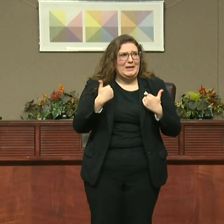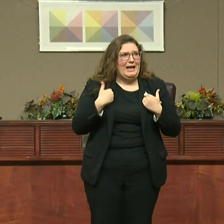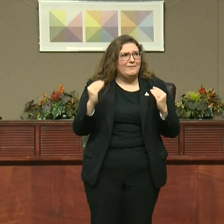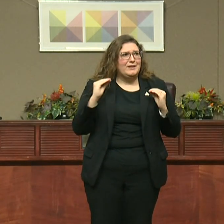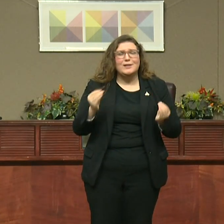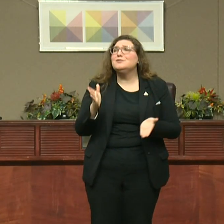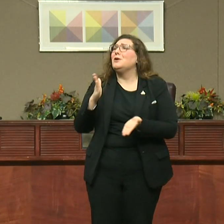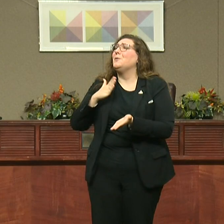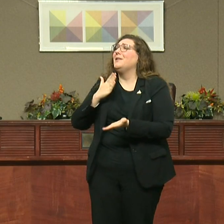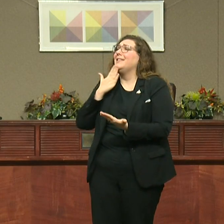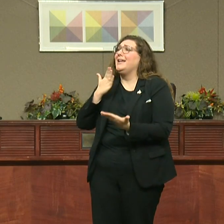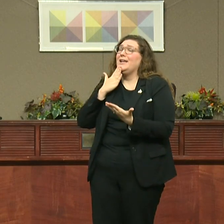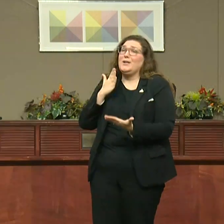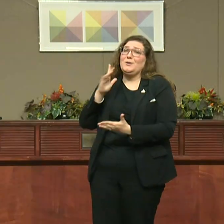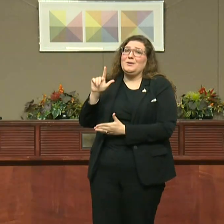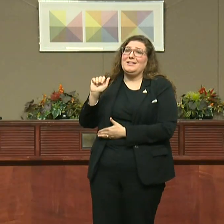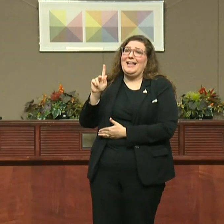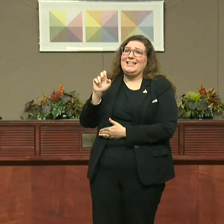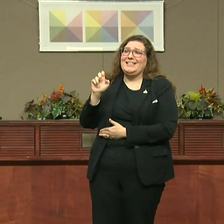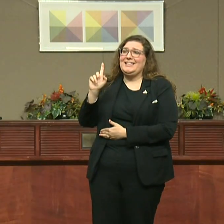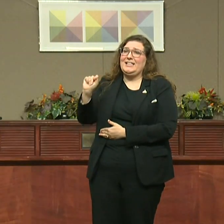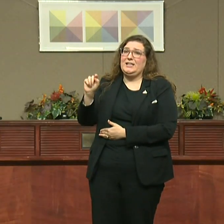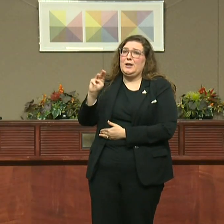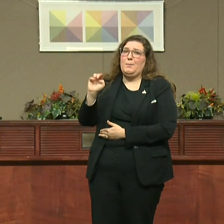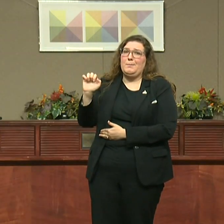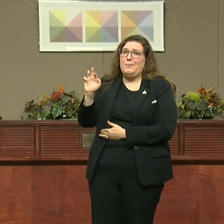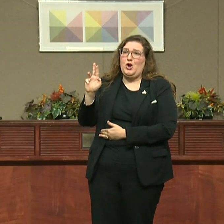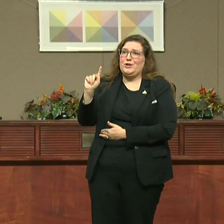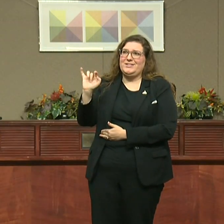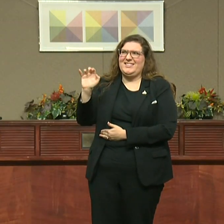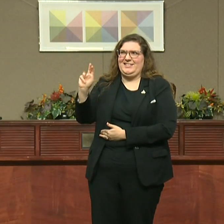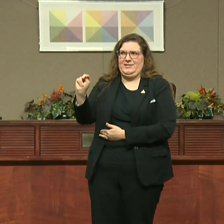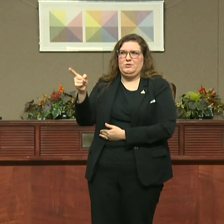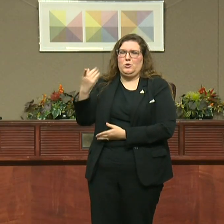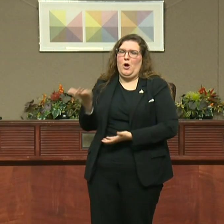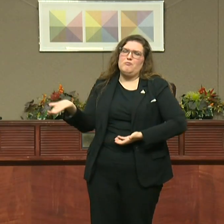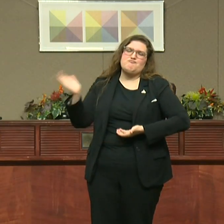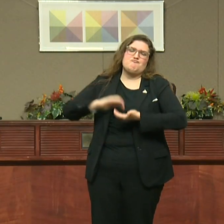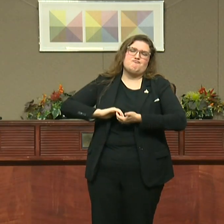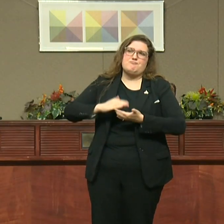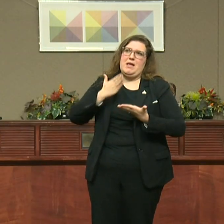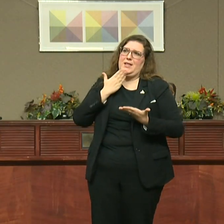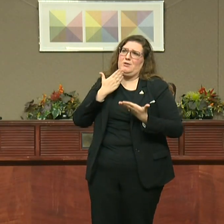being a good community partner in supporting that program.